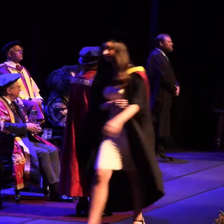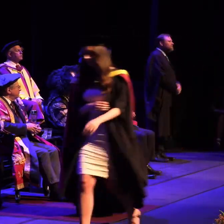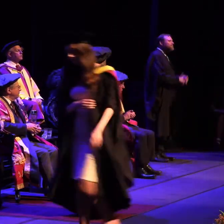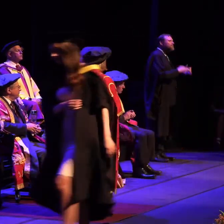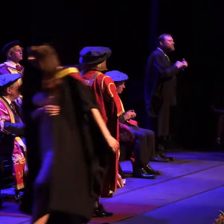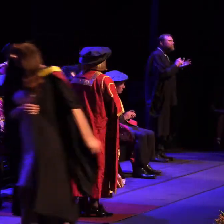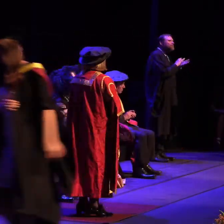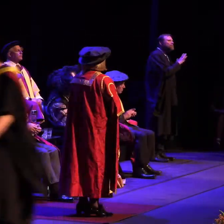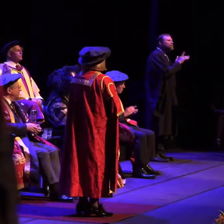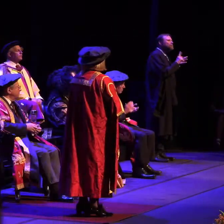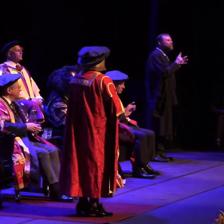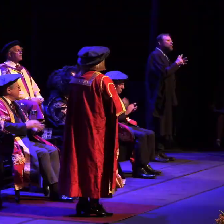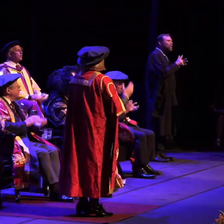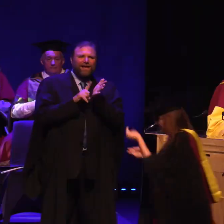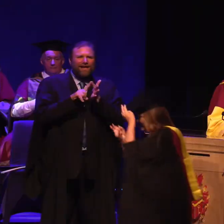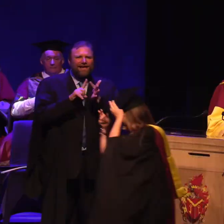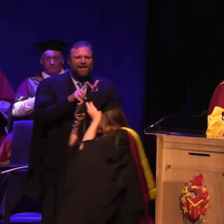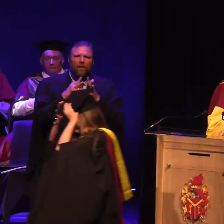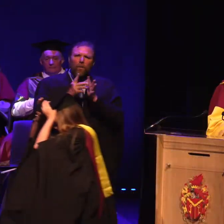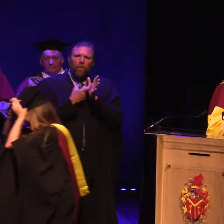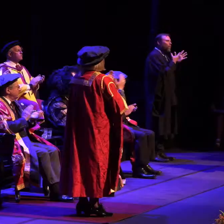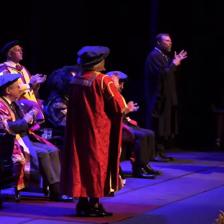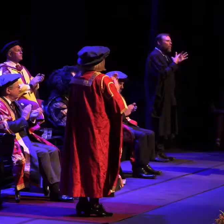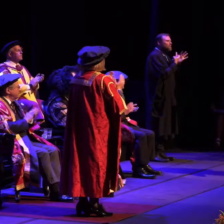Sophie Lee Mordecai.